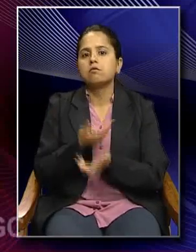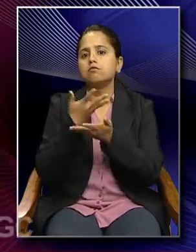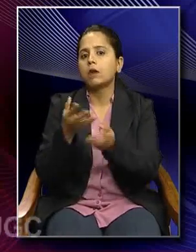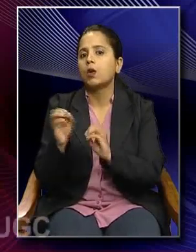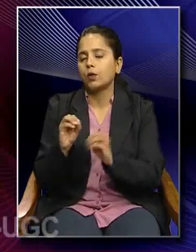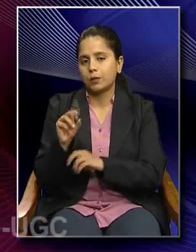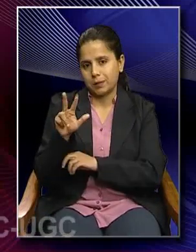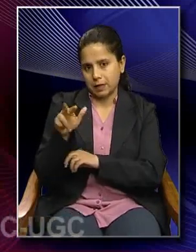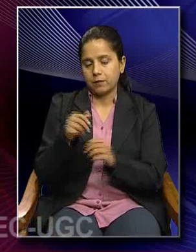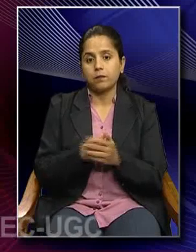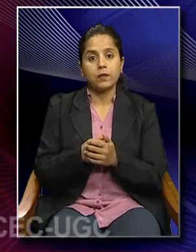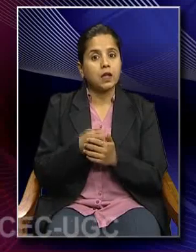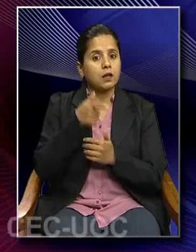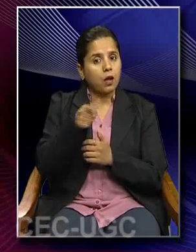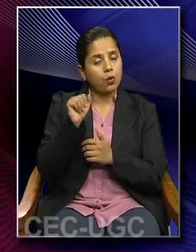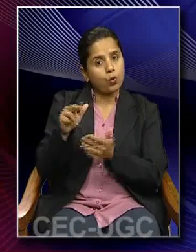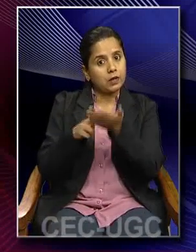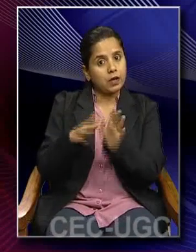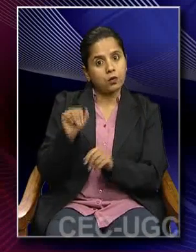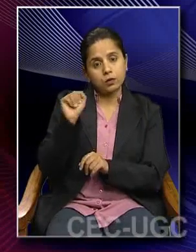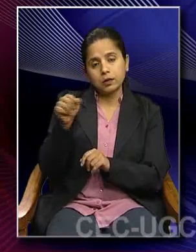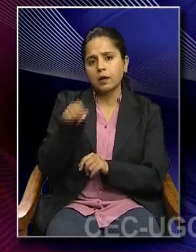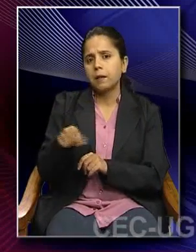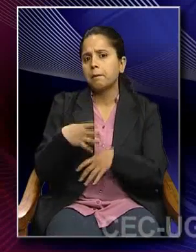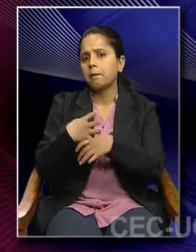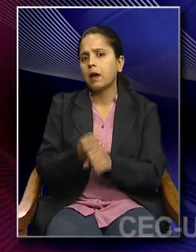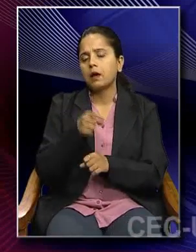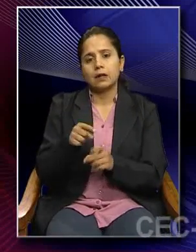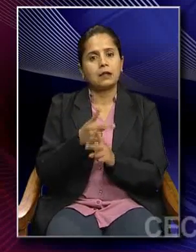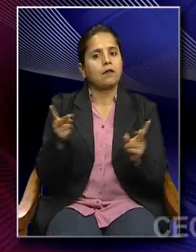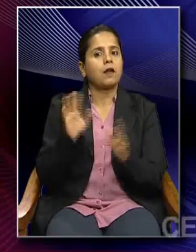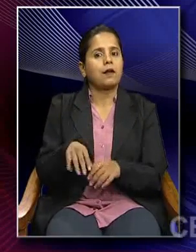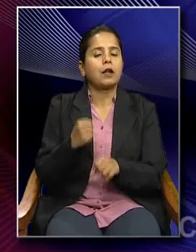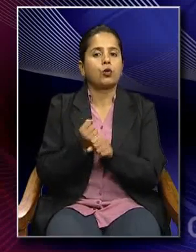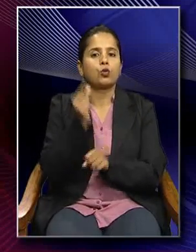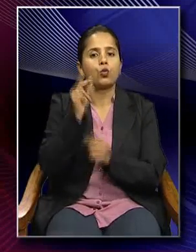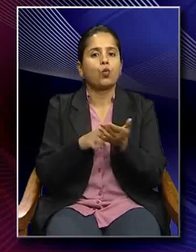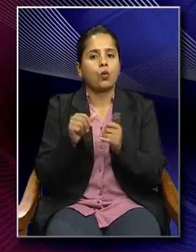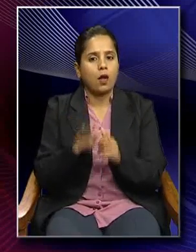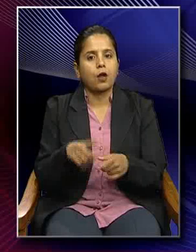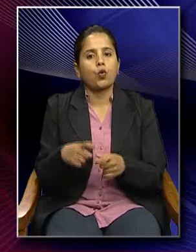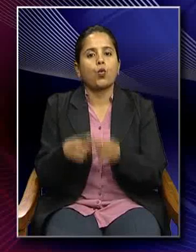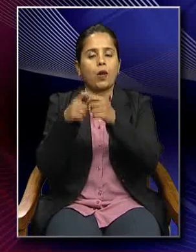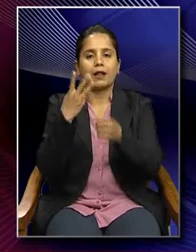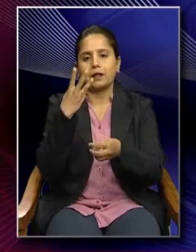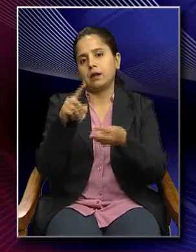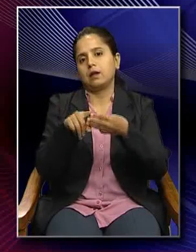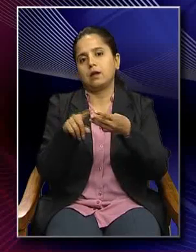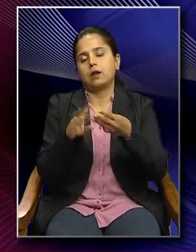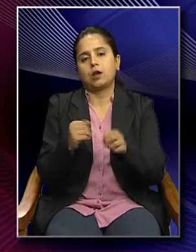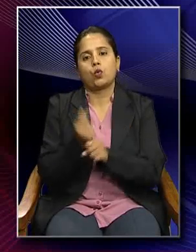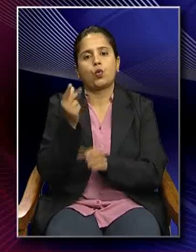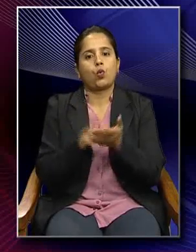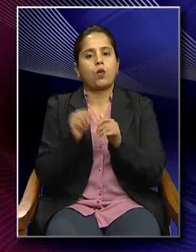Now this Prakriti, it is made up of various gunas, or you can say 3 gunas to be